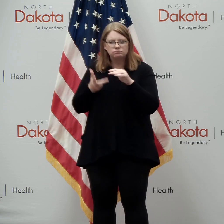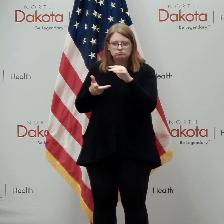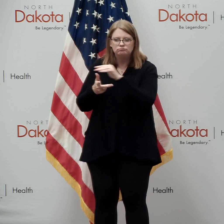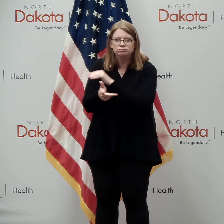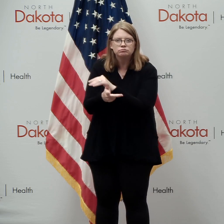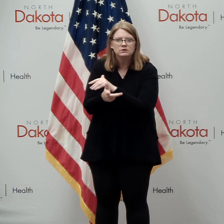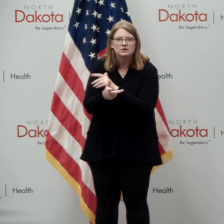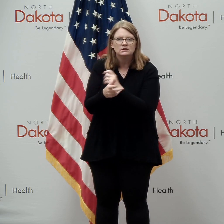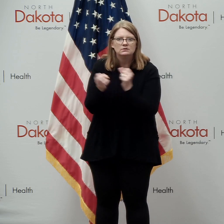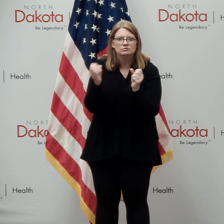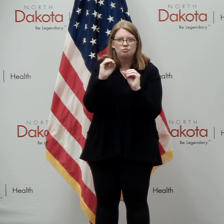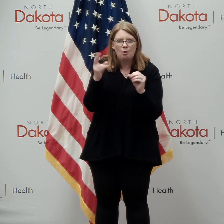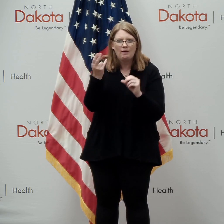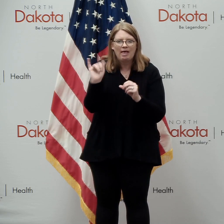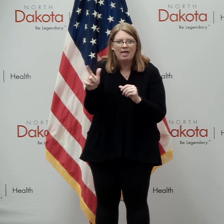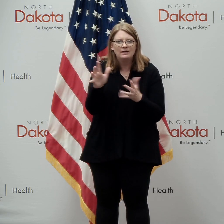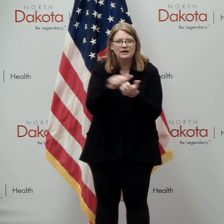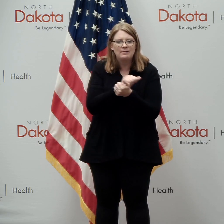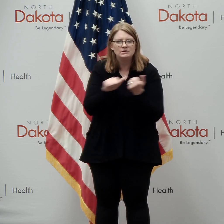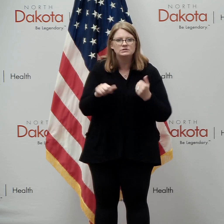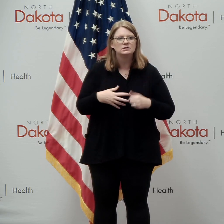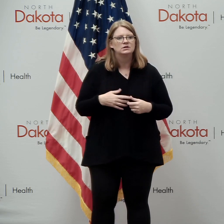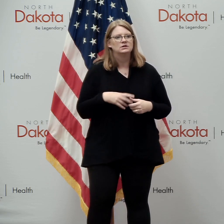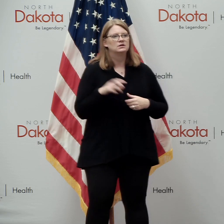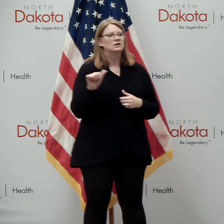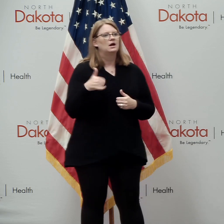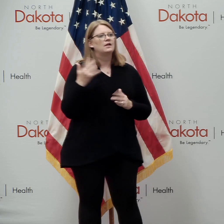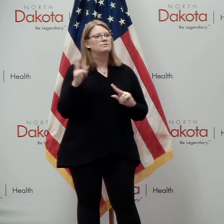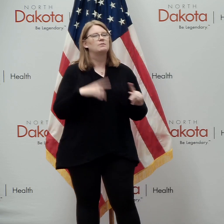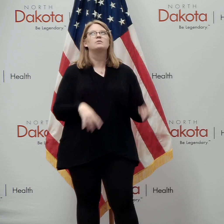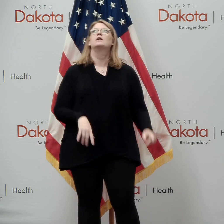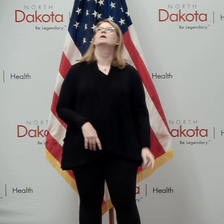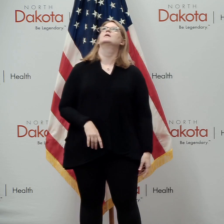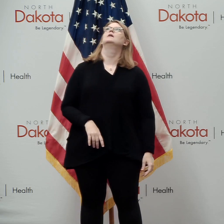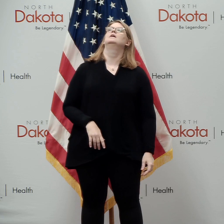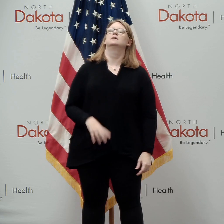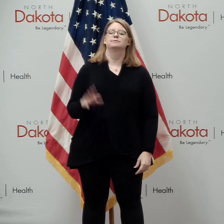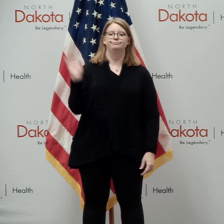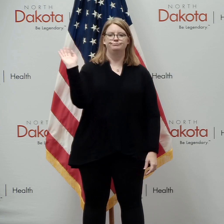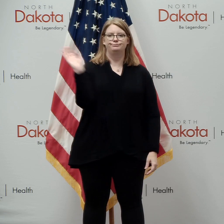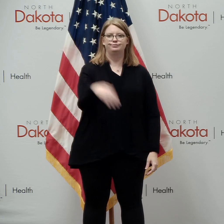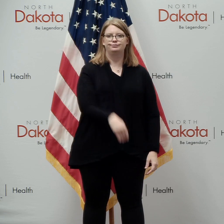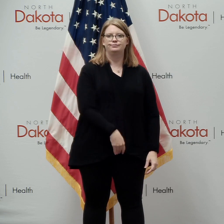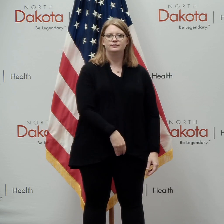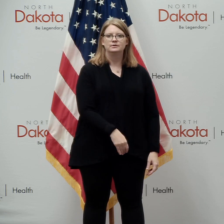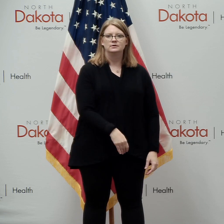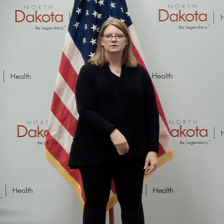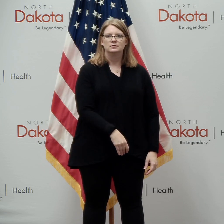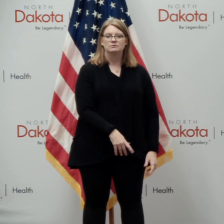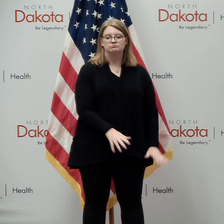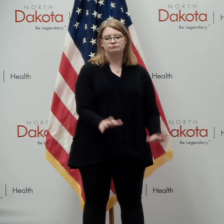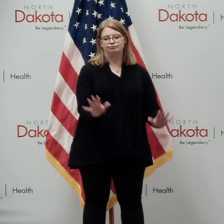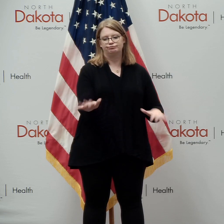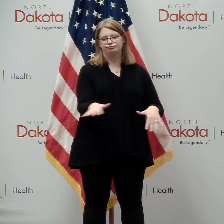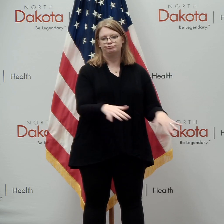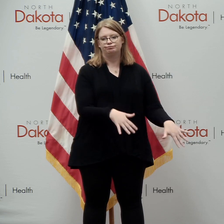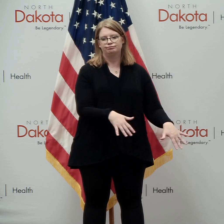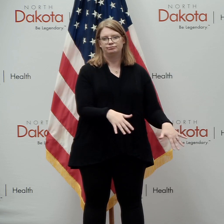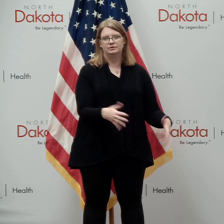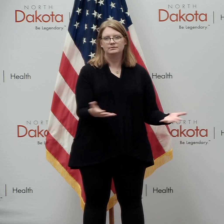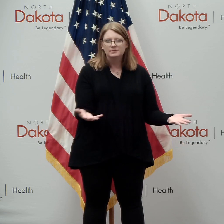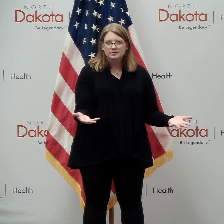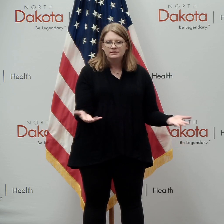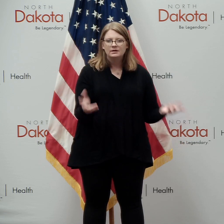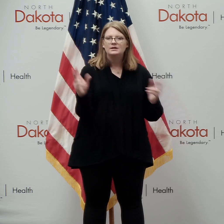to move them so they wouldn't get hailed on. And other people would, take one look at the sky and go, I don't think it's going to hail. And then they let it roll. People have different